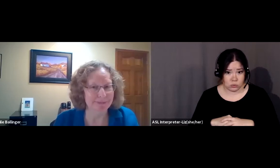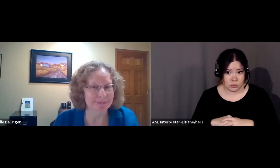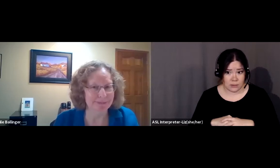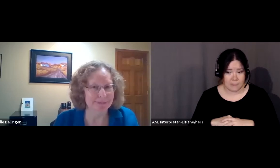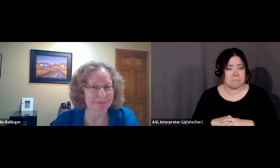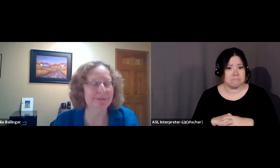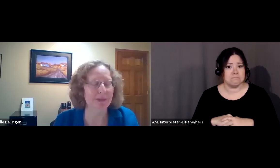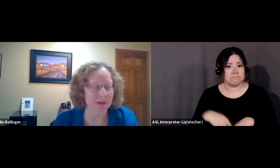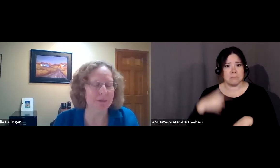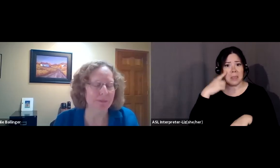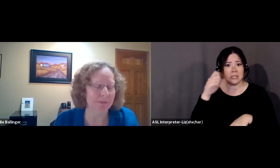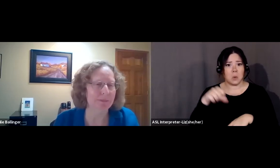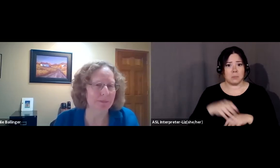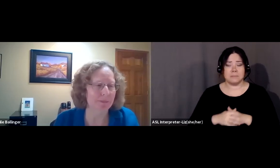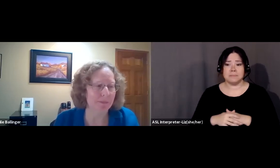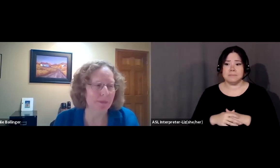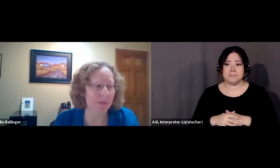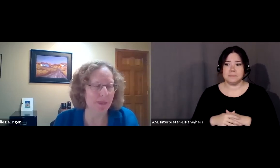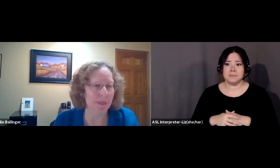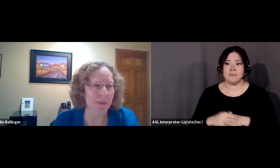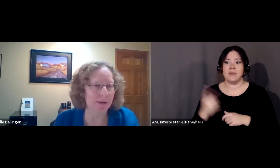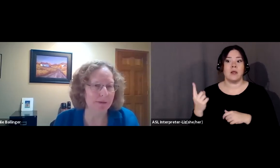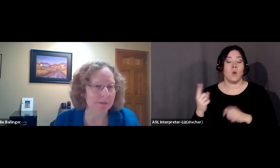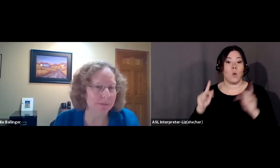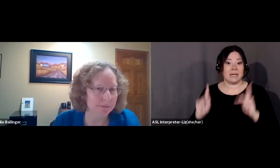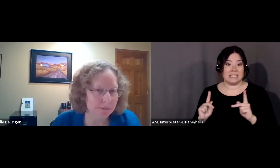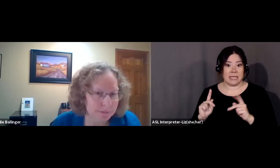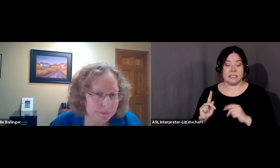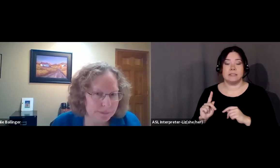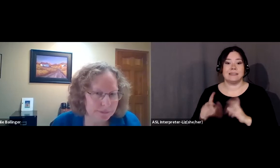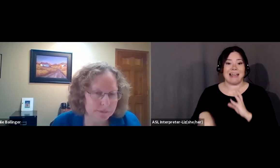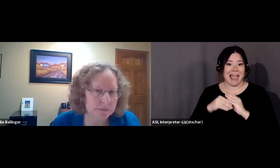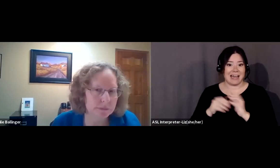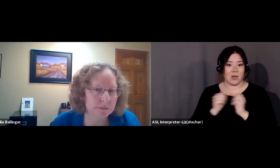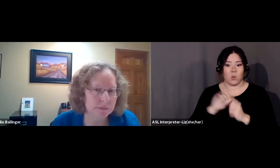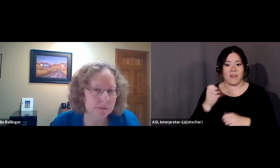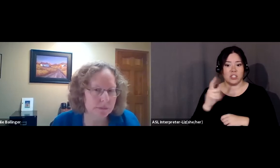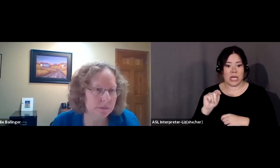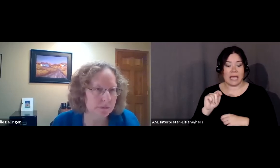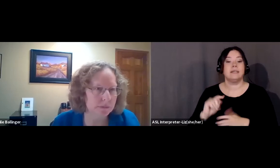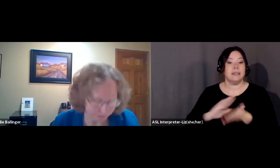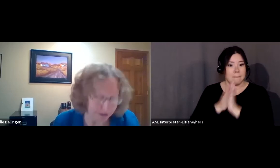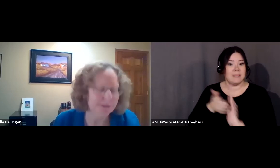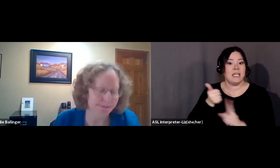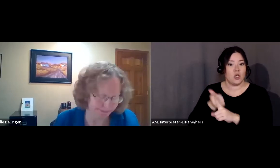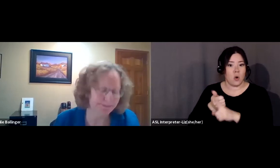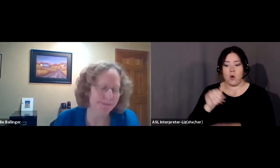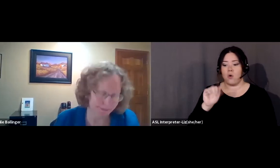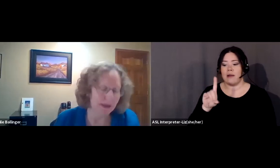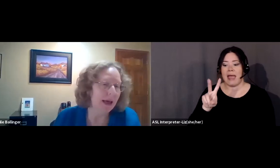I believe so. And we had one of the participants, Masha, add to the chat, be your own advocate. And